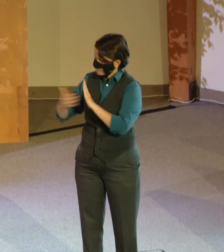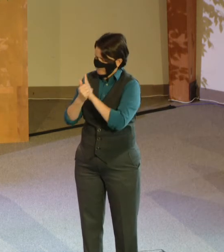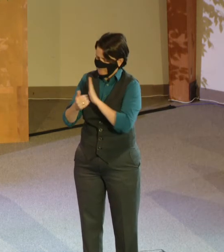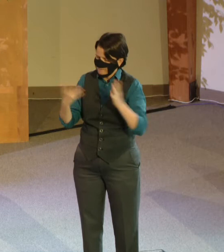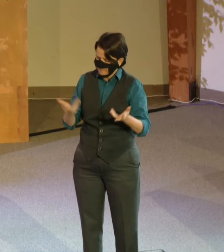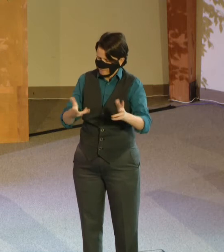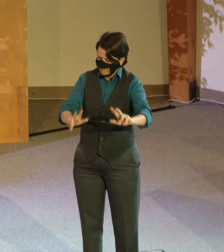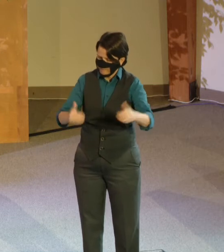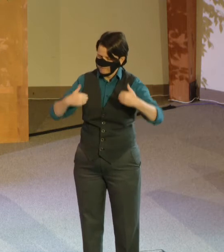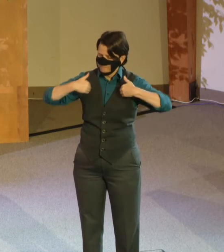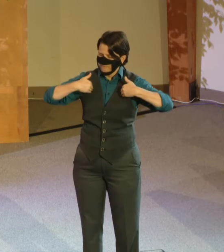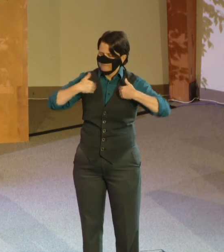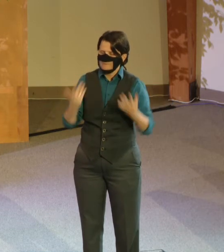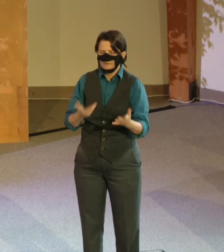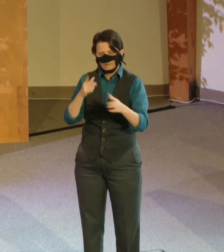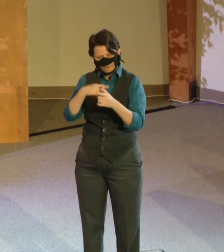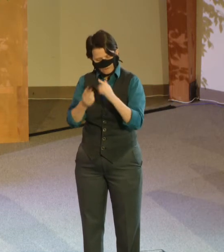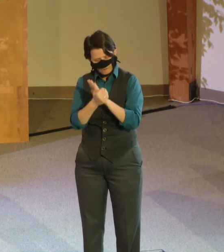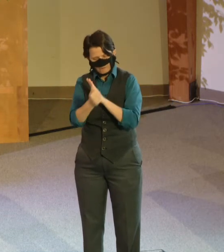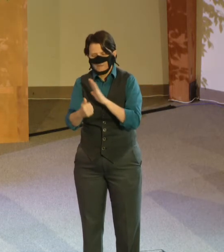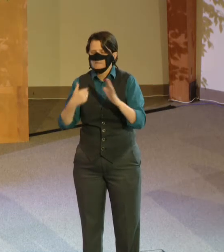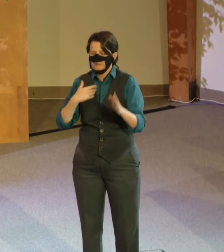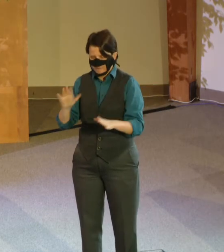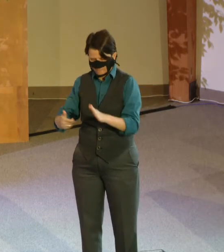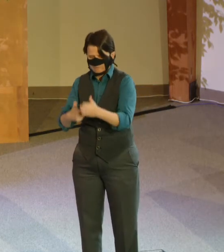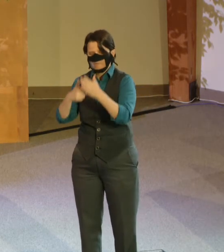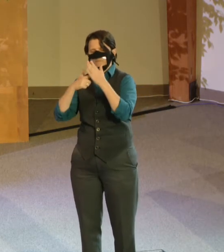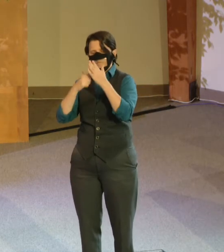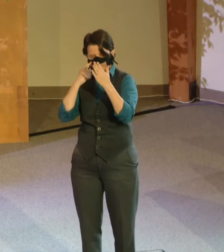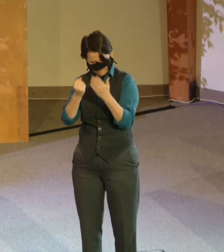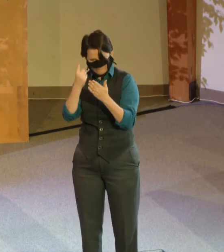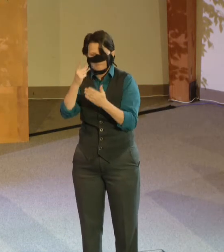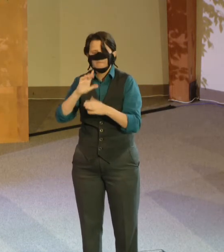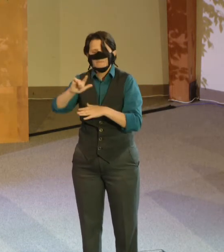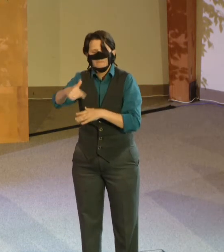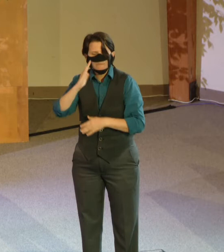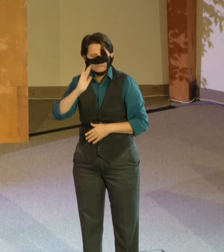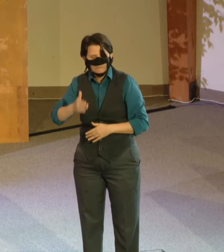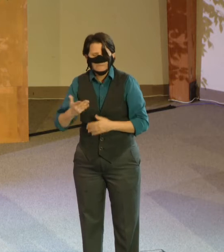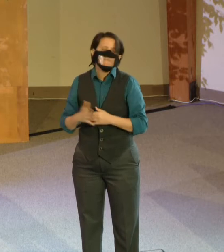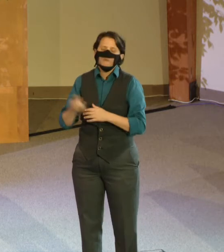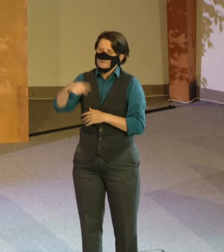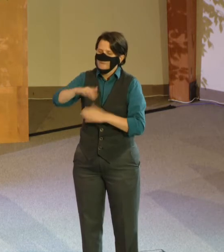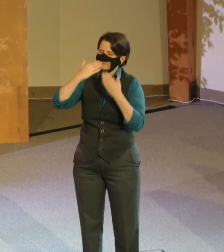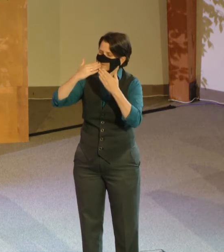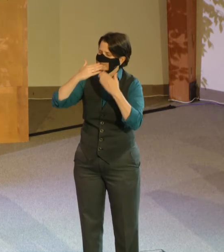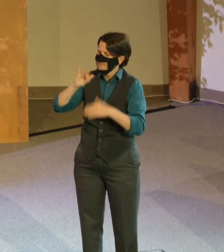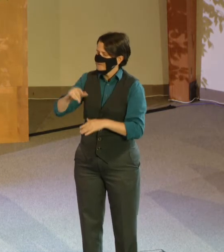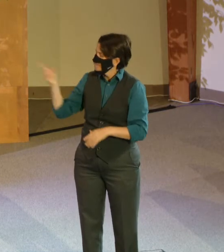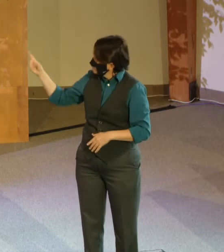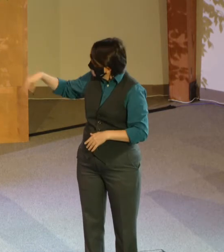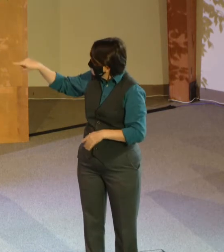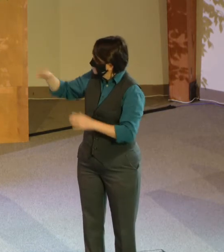present and for those gifts yet to be revealed. We are grateful that you have chosen to